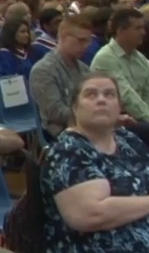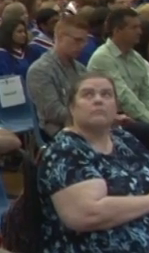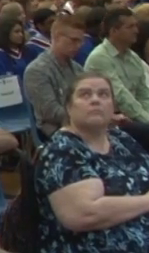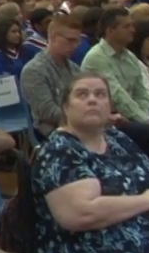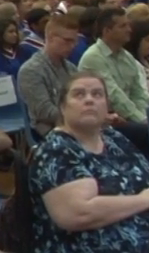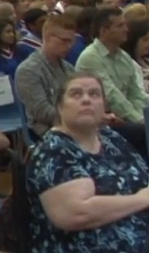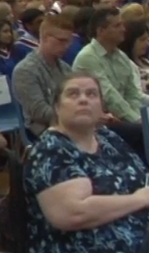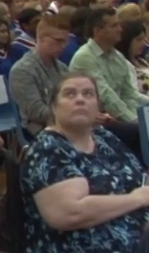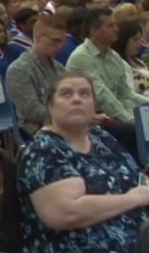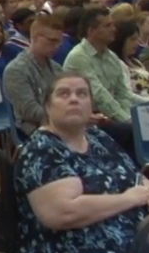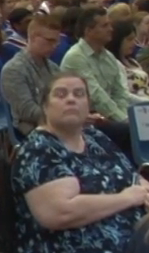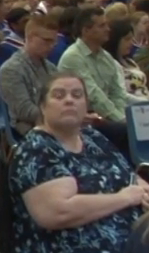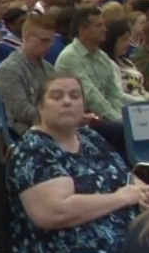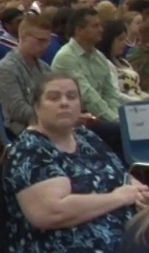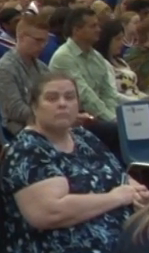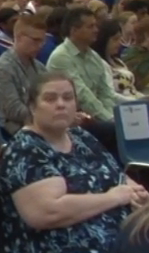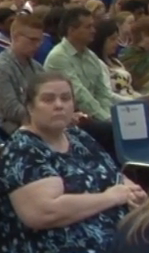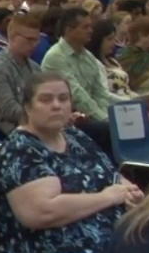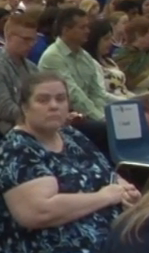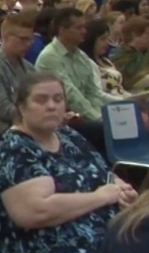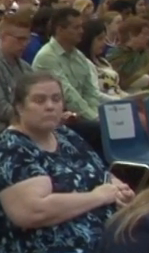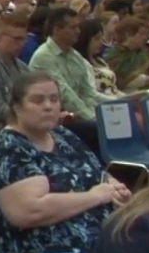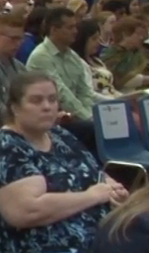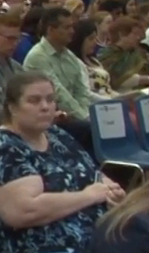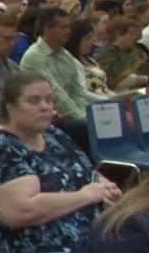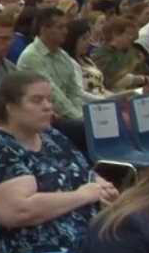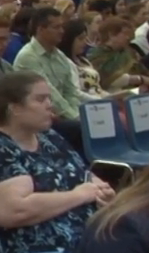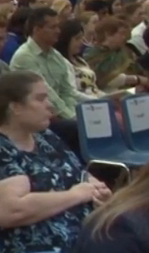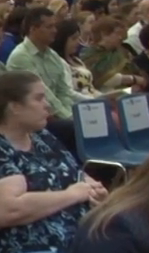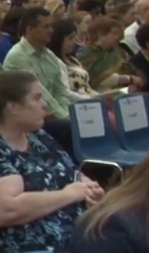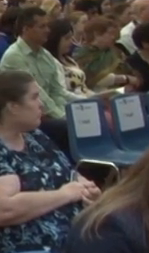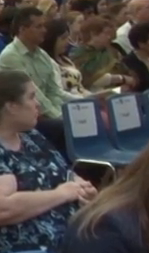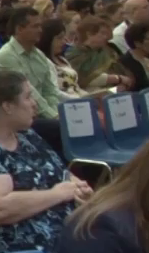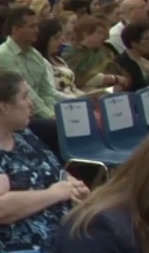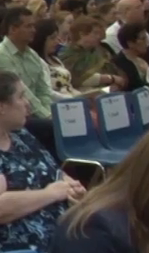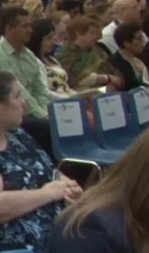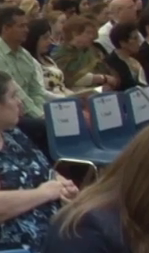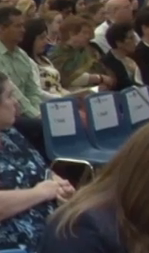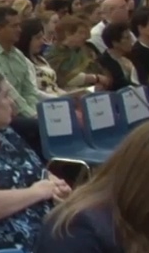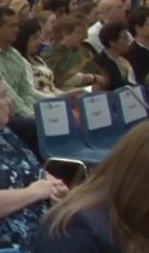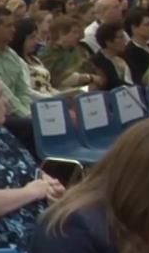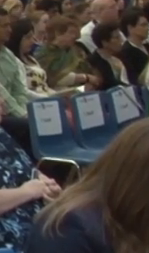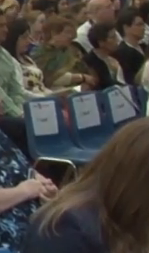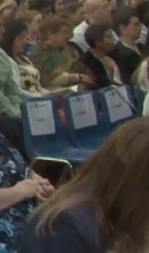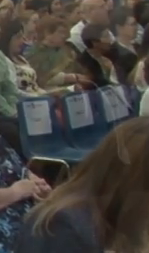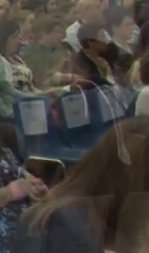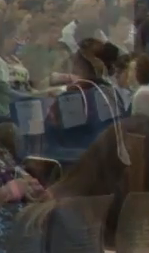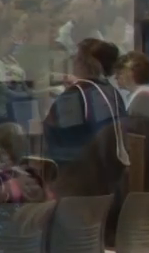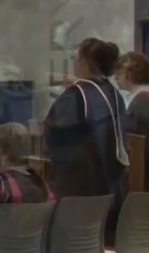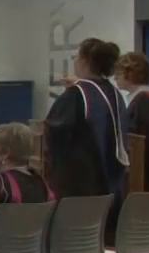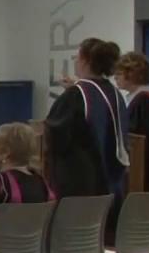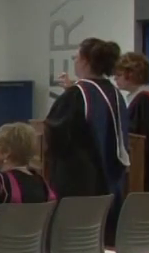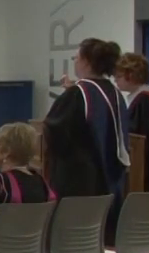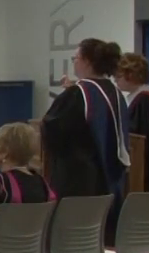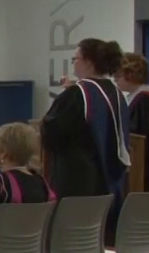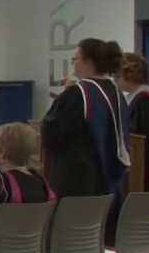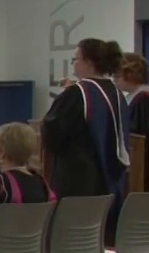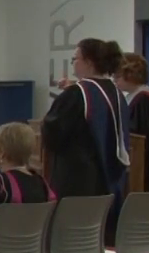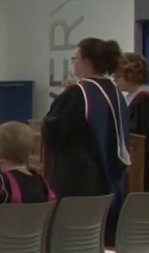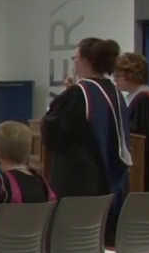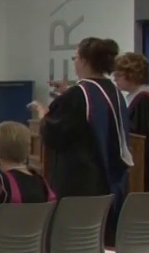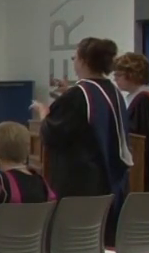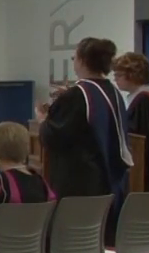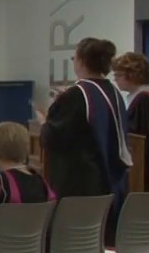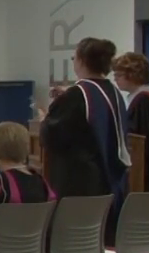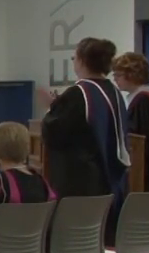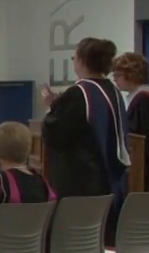Biofood Technician Technology graduate, it was actually from the technology program I know, Kayla Lalonde. Kayla, while she was still a student at